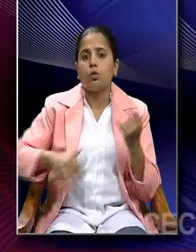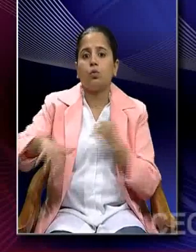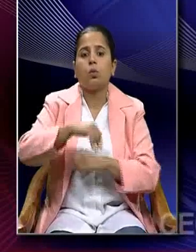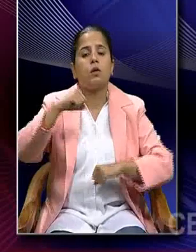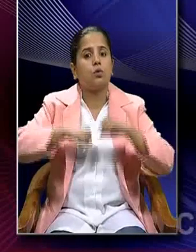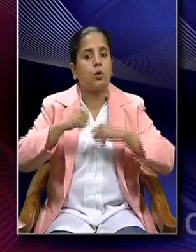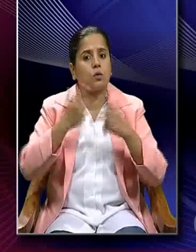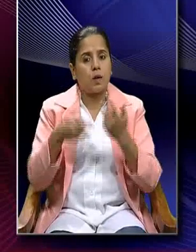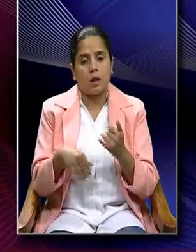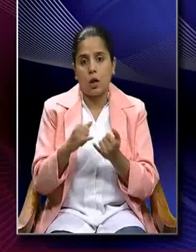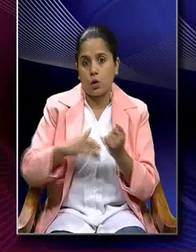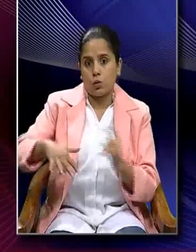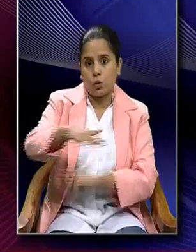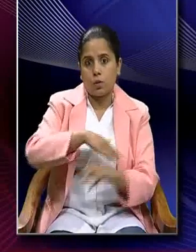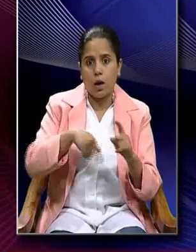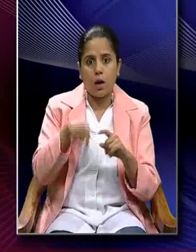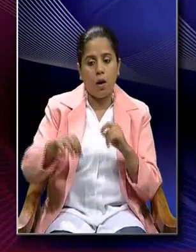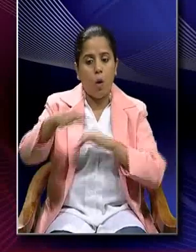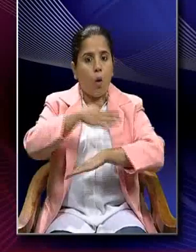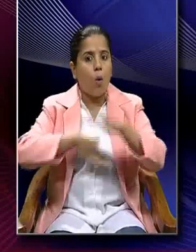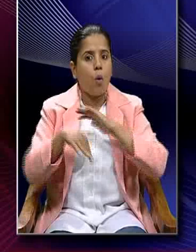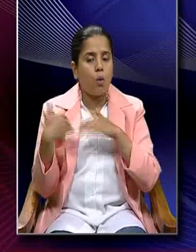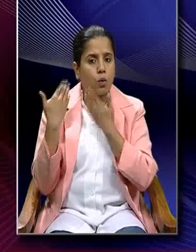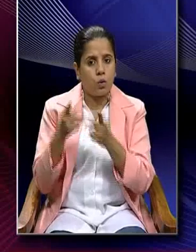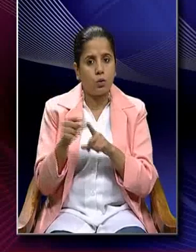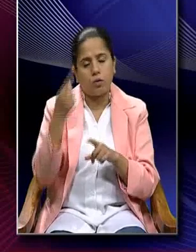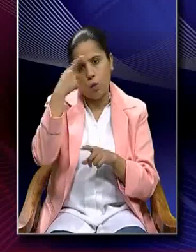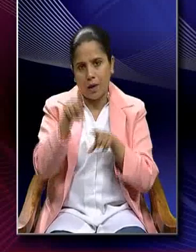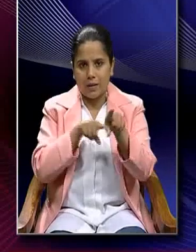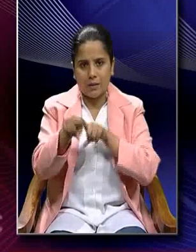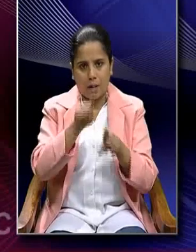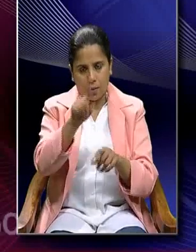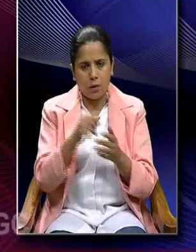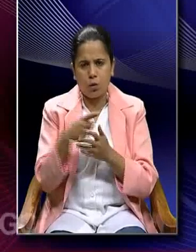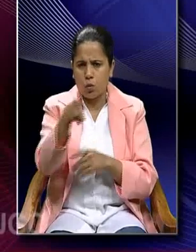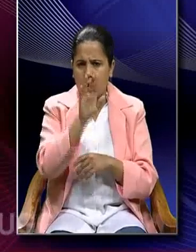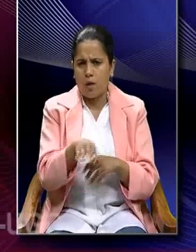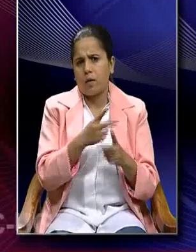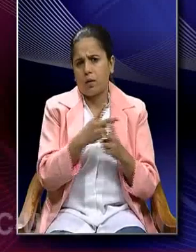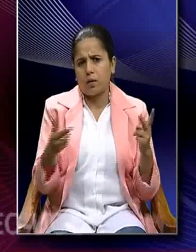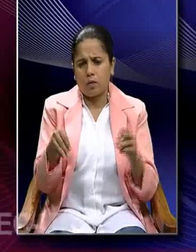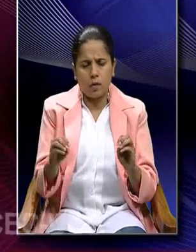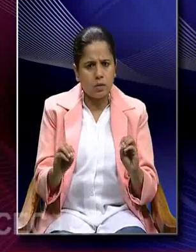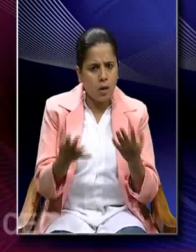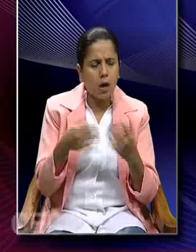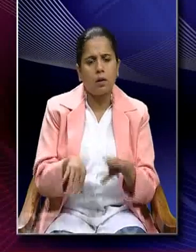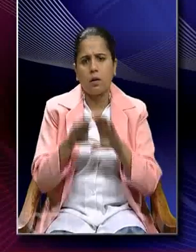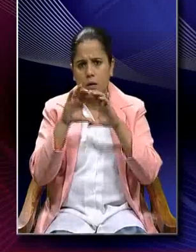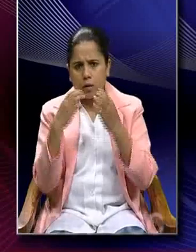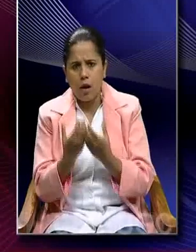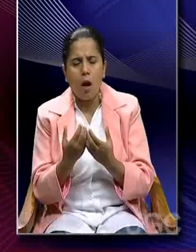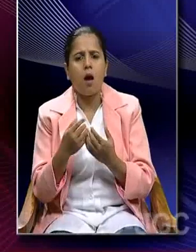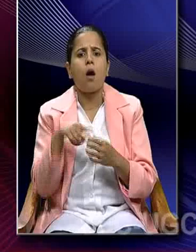a society is organized. For example, you have various stratas, classes,